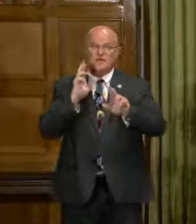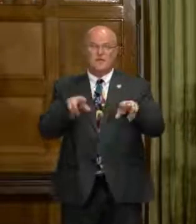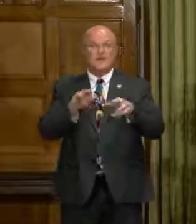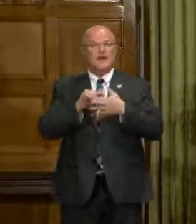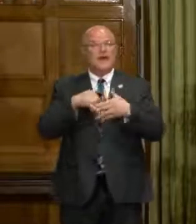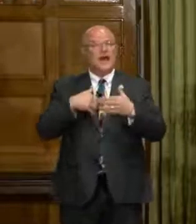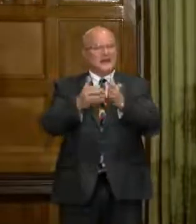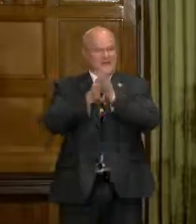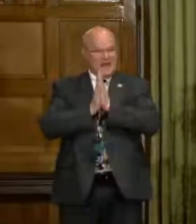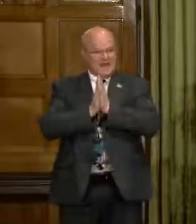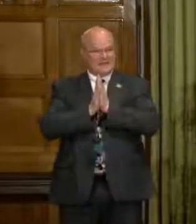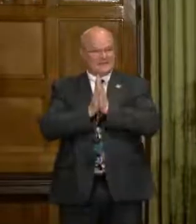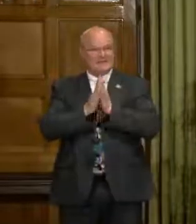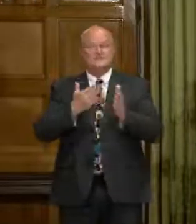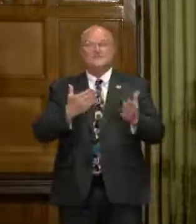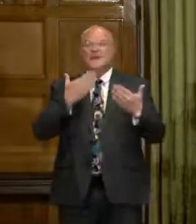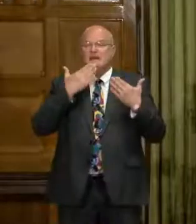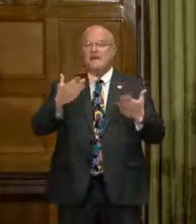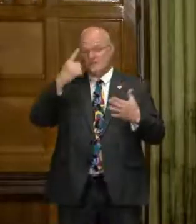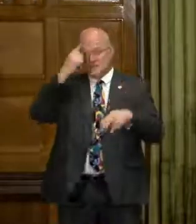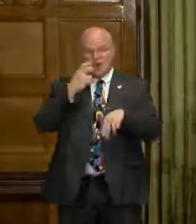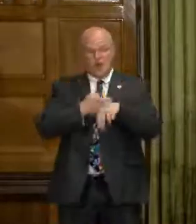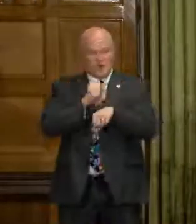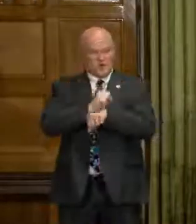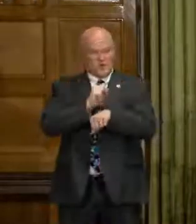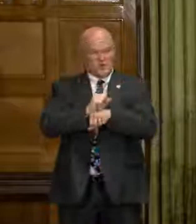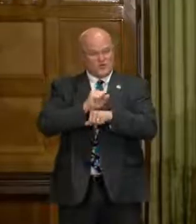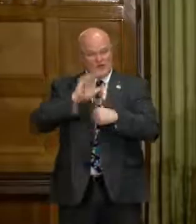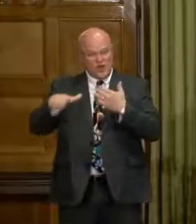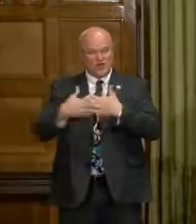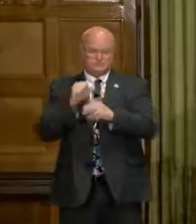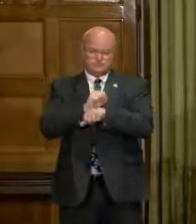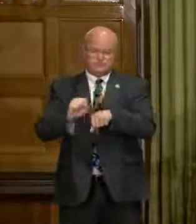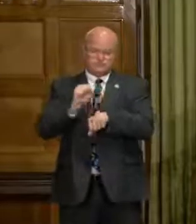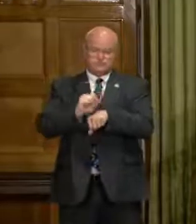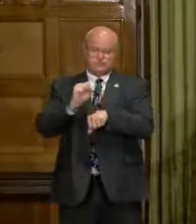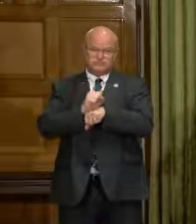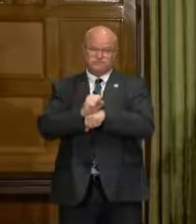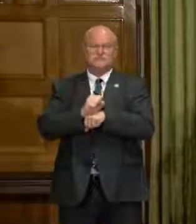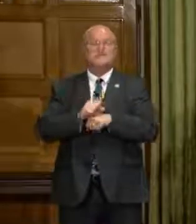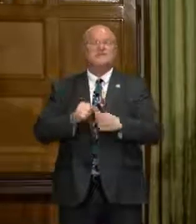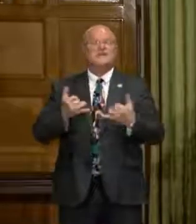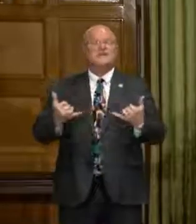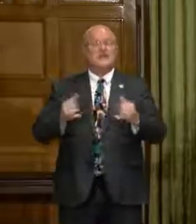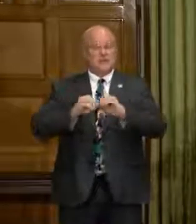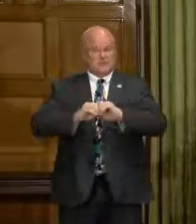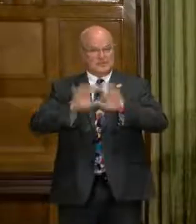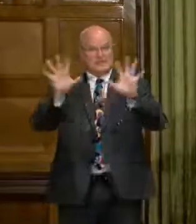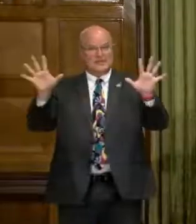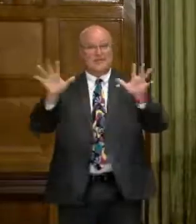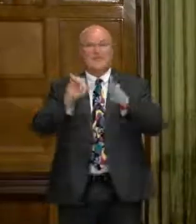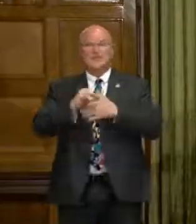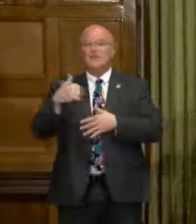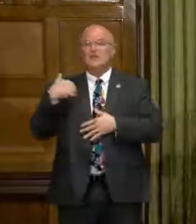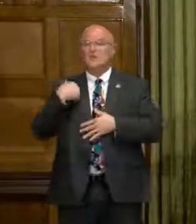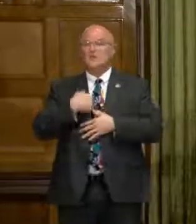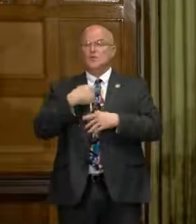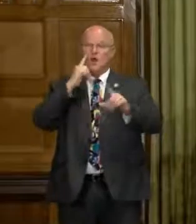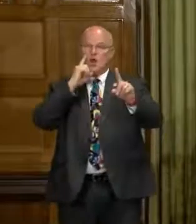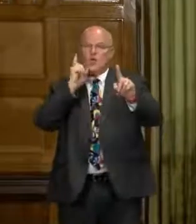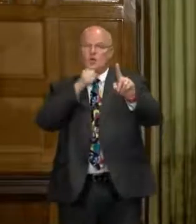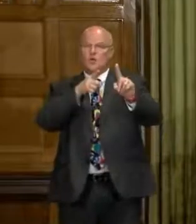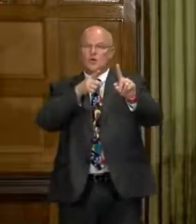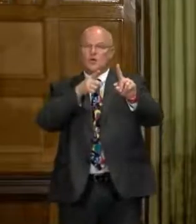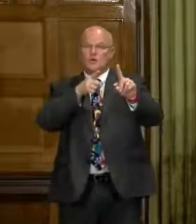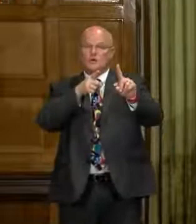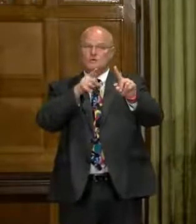report that I've asked for, and I'm grateful for the hard work that everyone put into that. Let me be clear that we're goal-oriented